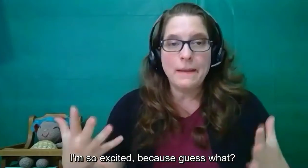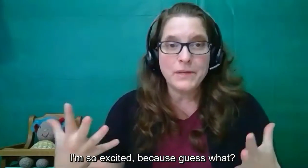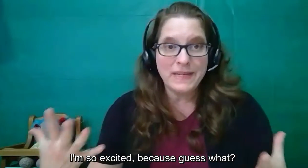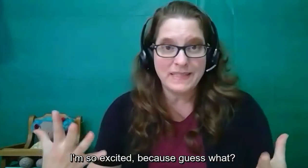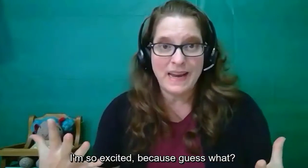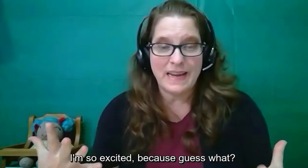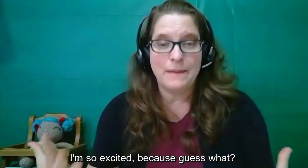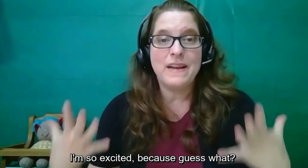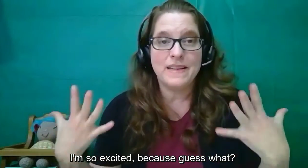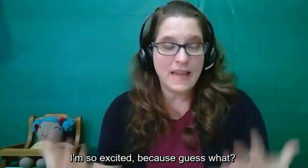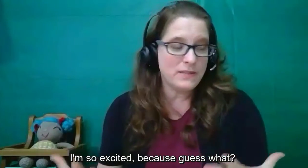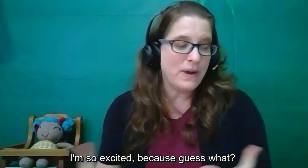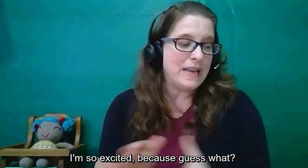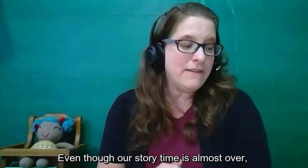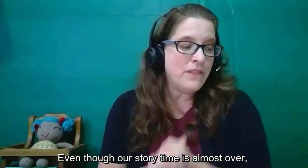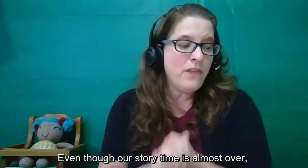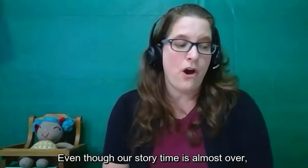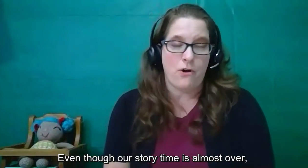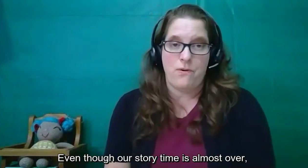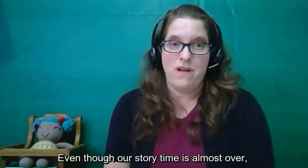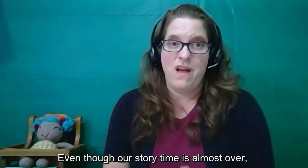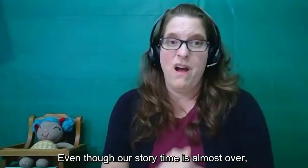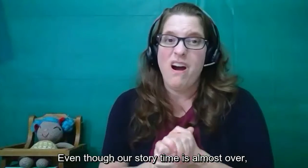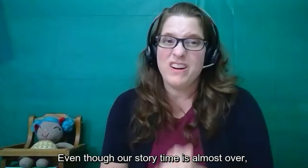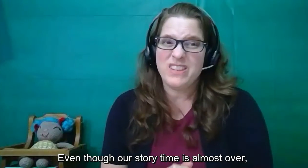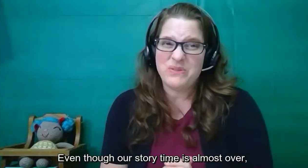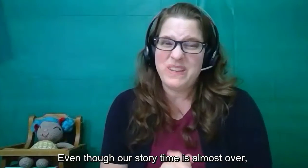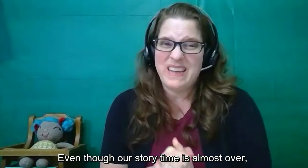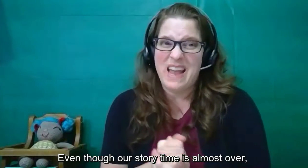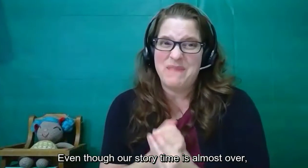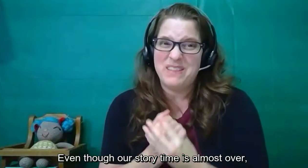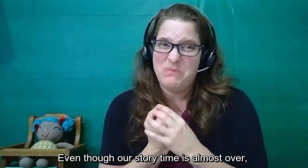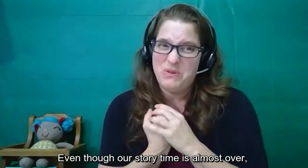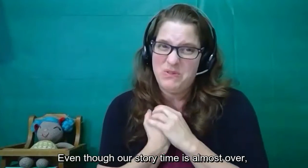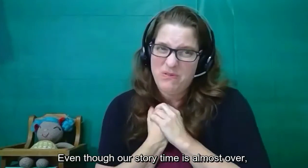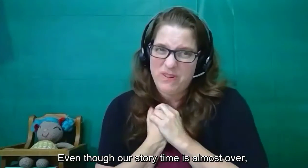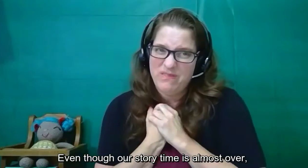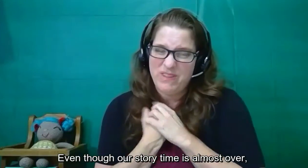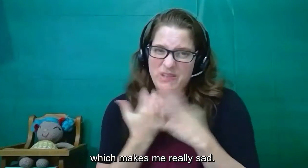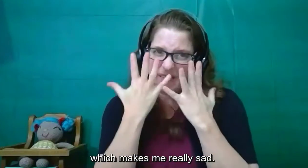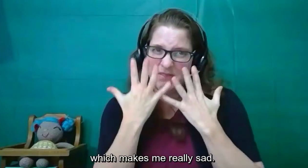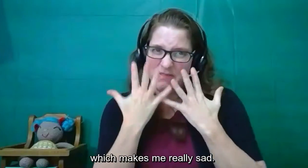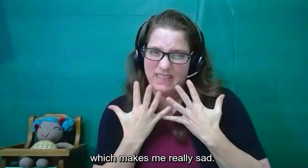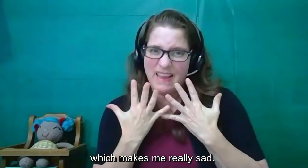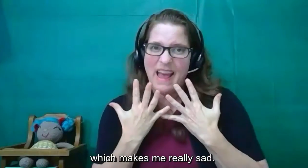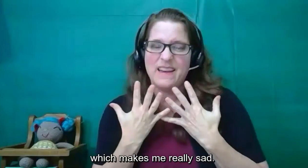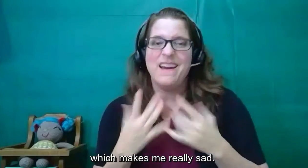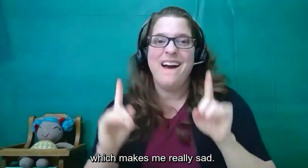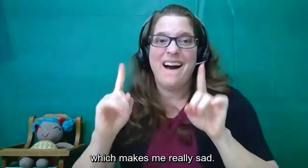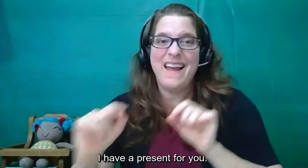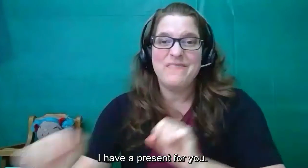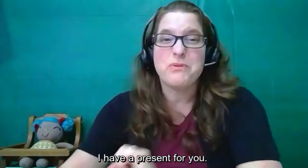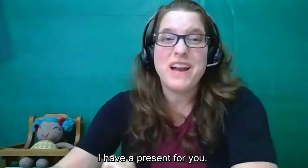so excited because guess what? Even though our story time is almost over, which makes me really sad, I have a present